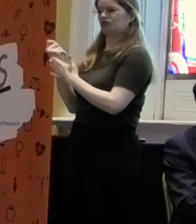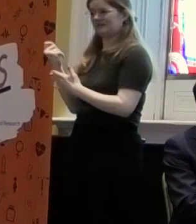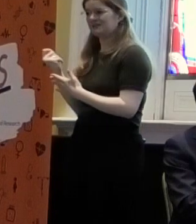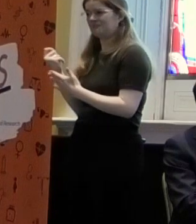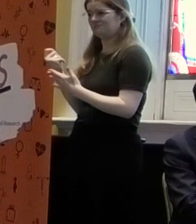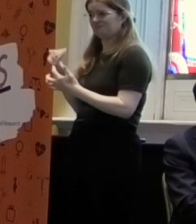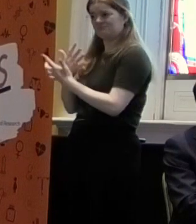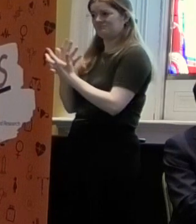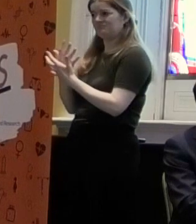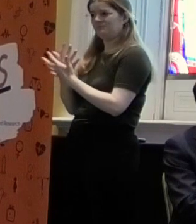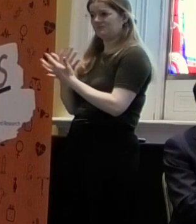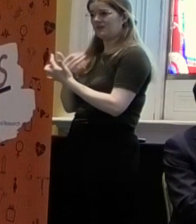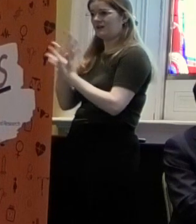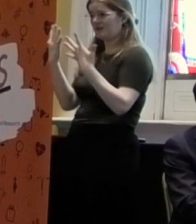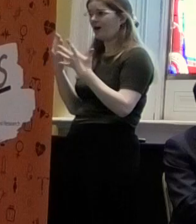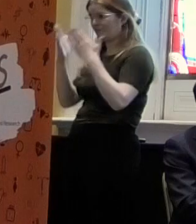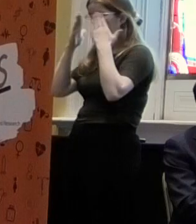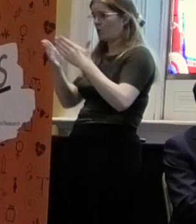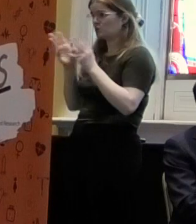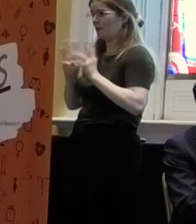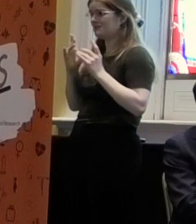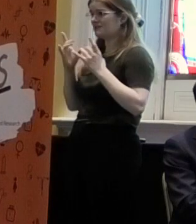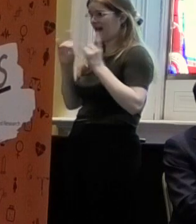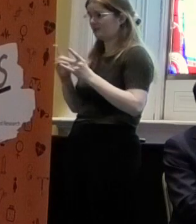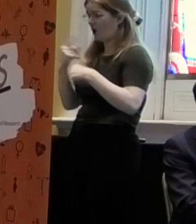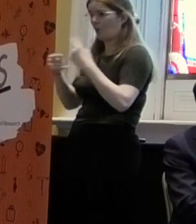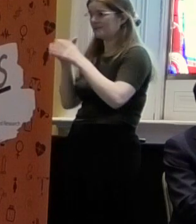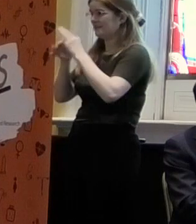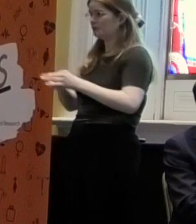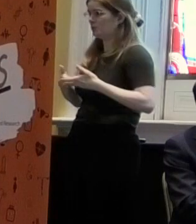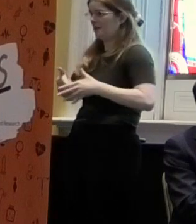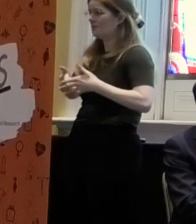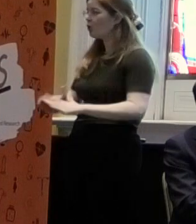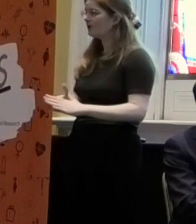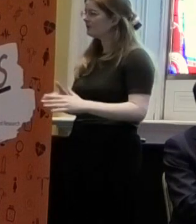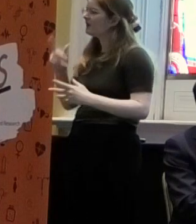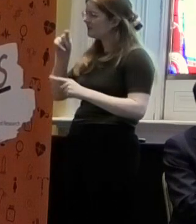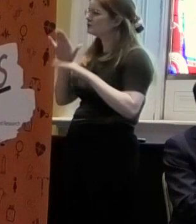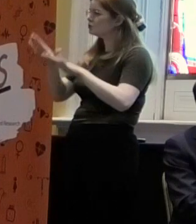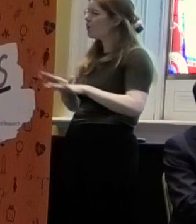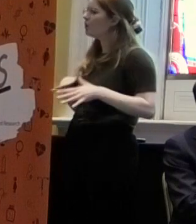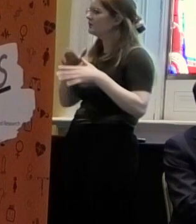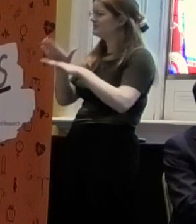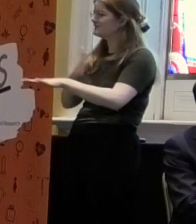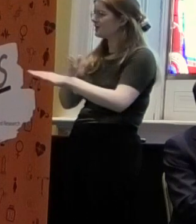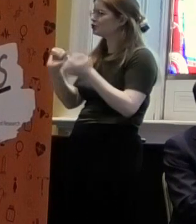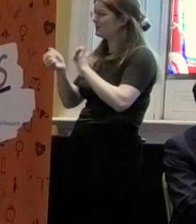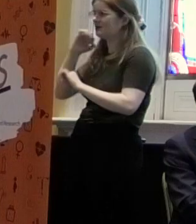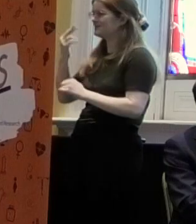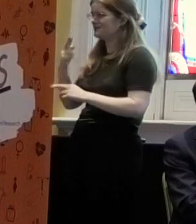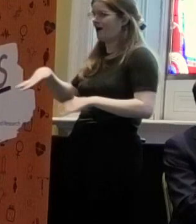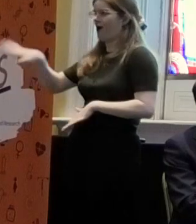lot of the focus really was on obstetrics, and I think that's beginning to change now because not all women want to have